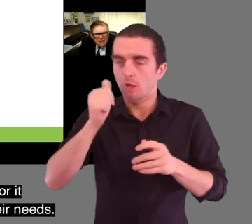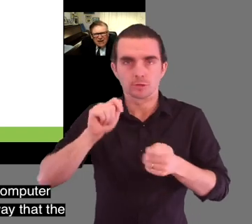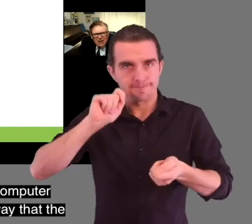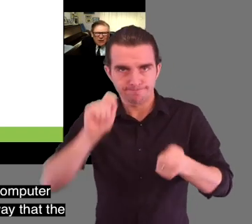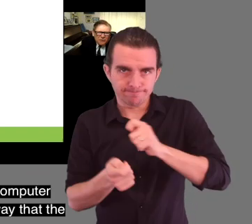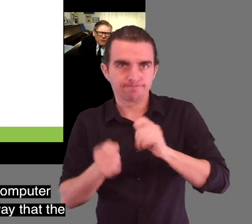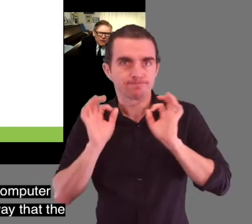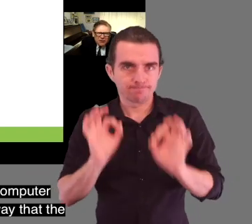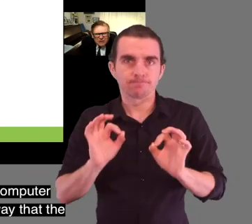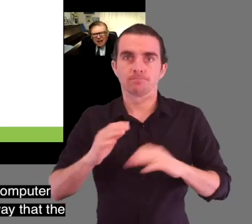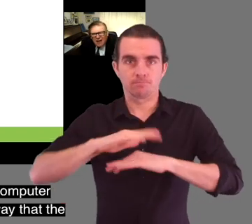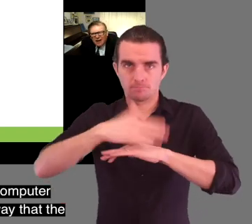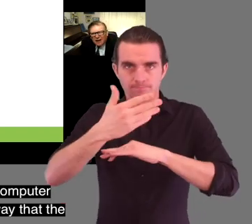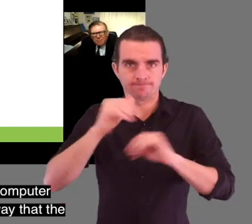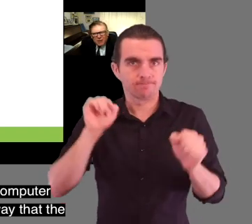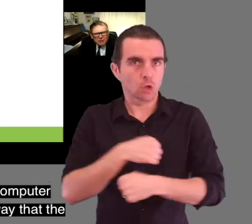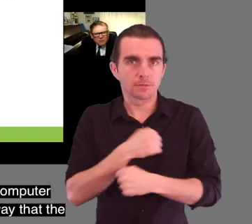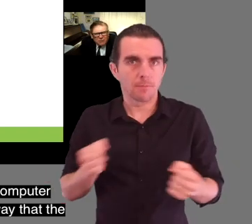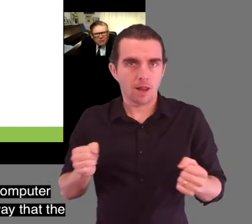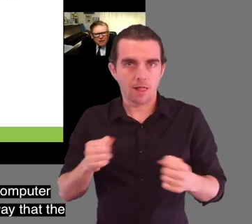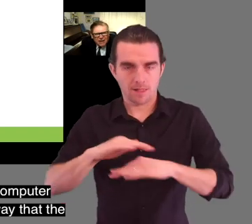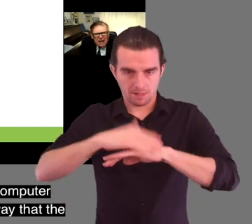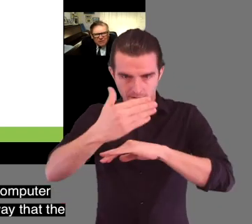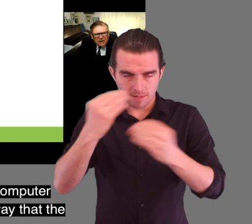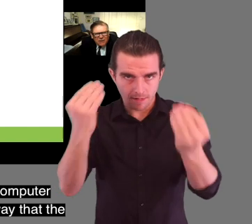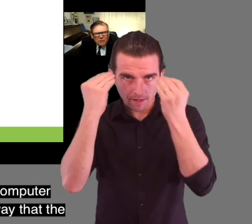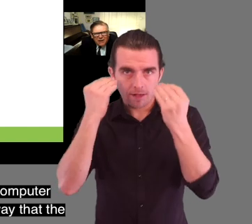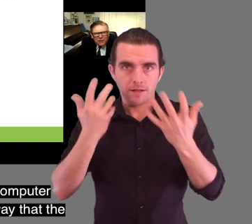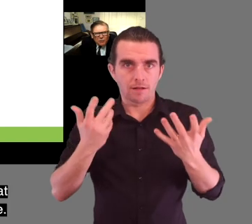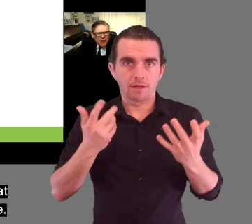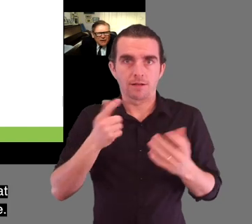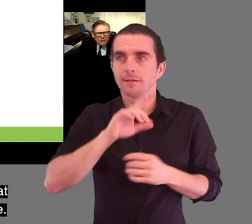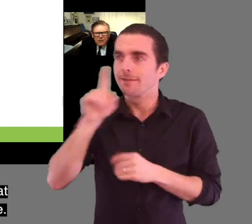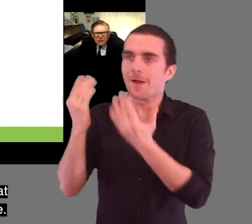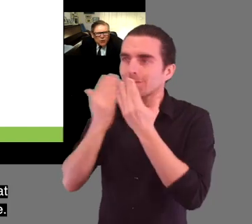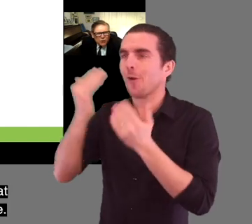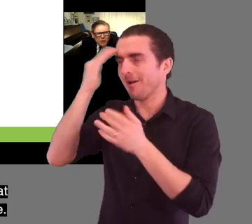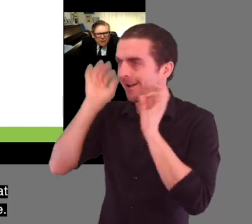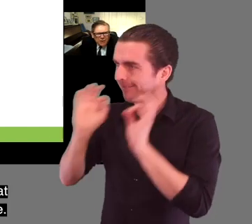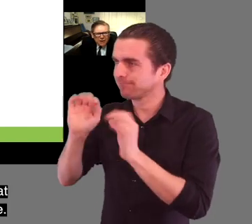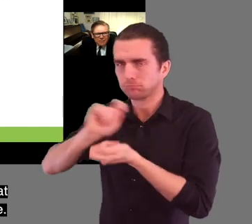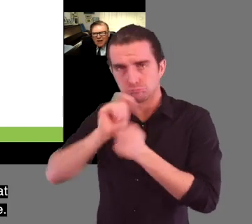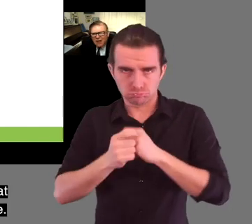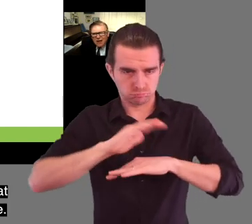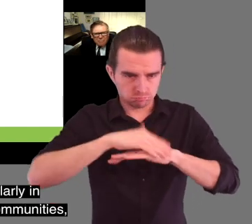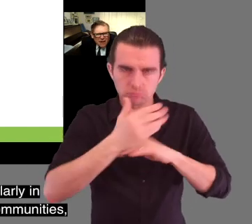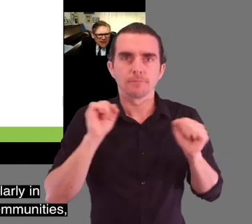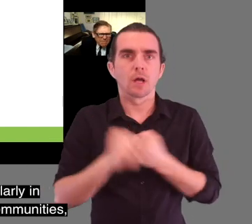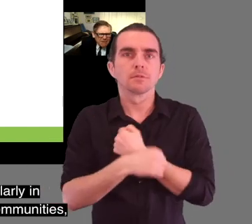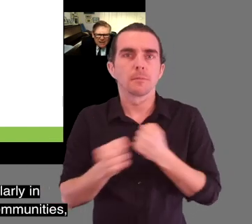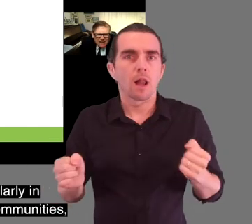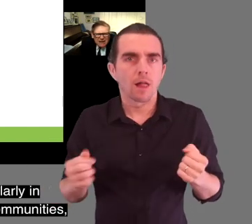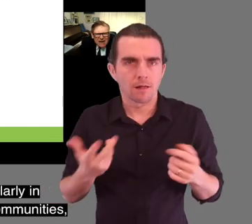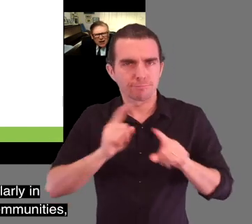needs. So, for instance, their computer wasn't adapted in the way that the one they used at school might be.